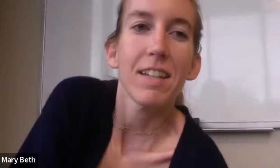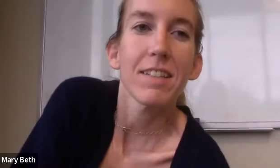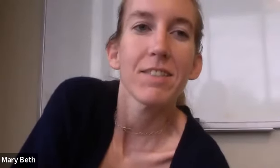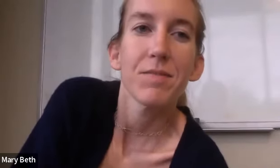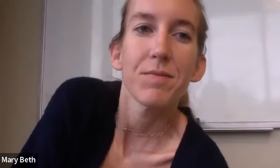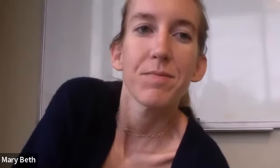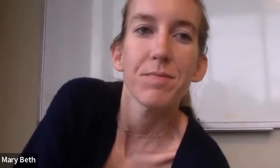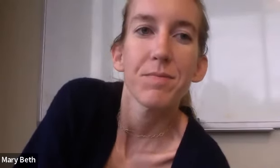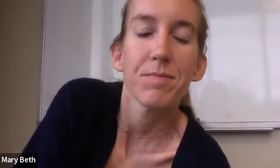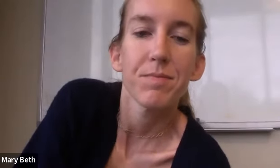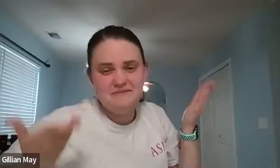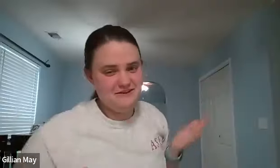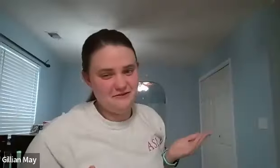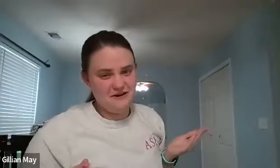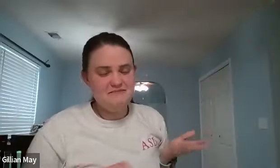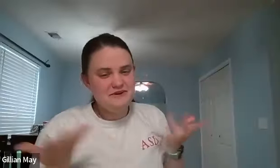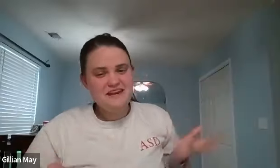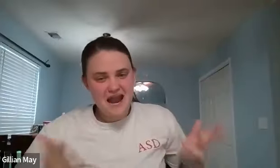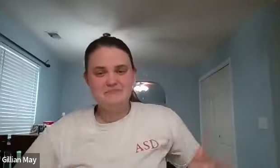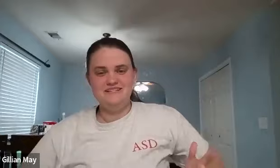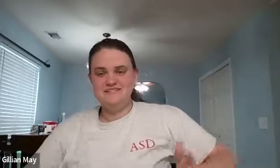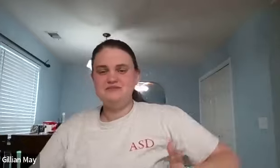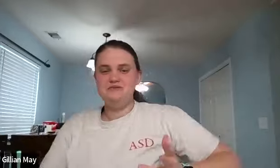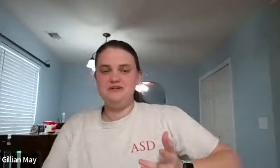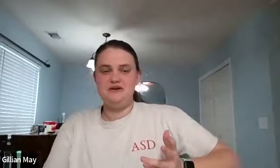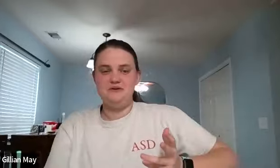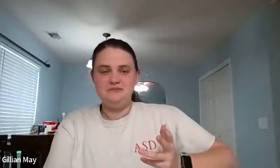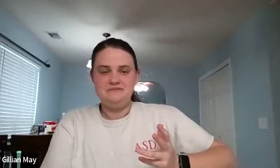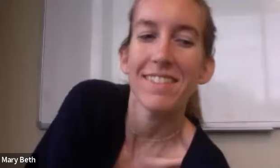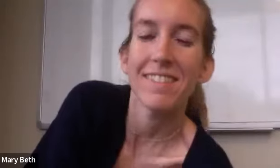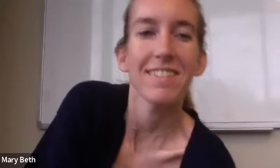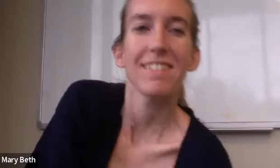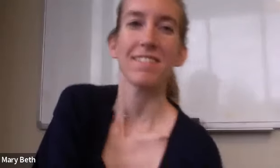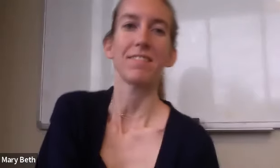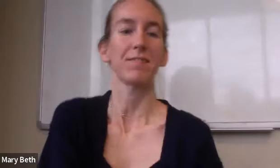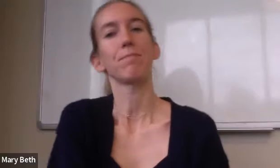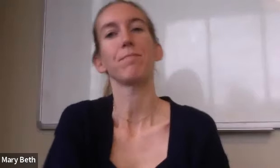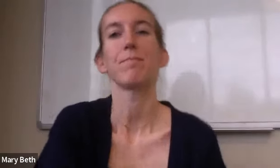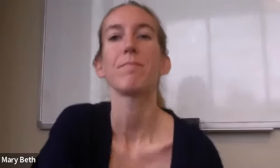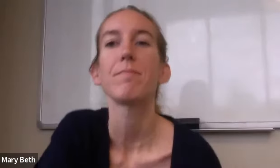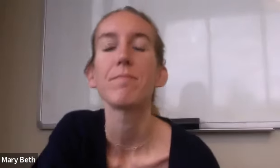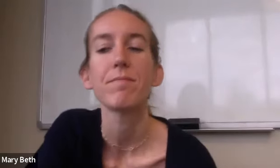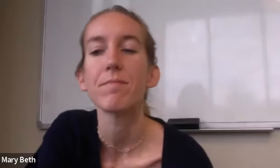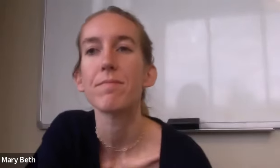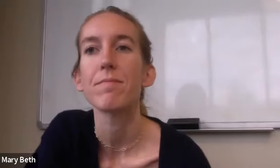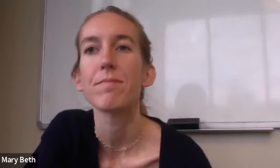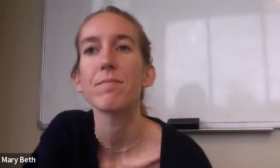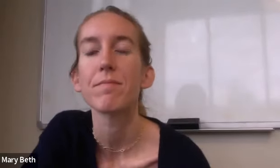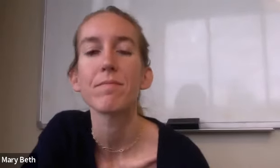you. Well, that's what I'm here for. I'm more than happy to, any questions you guys have, like, yes.